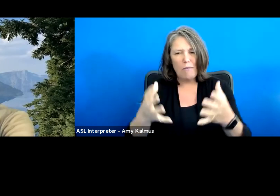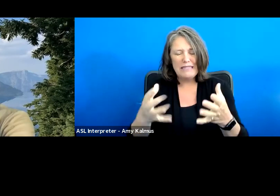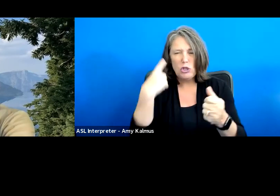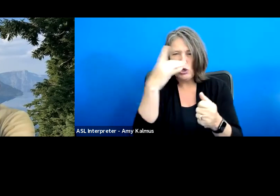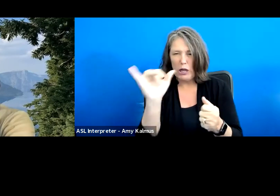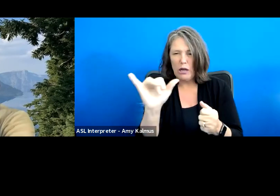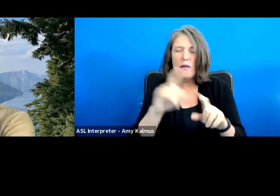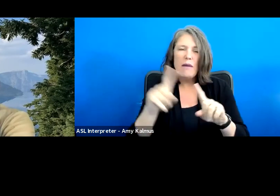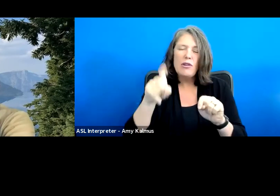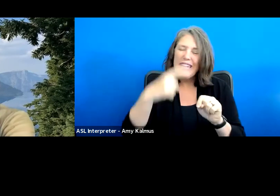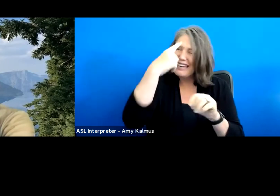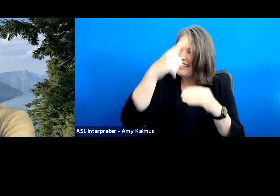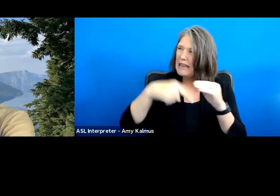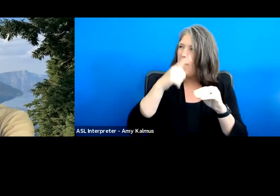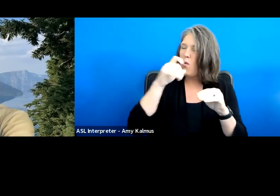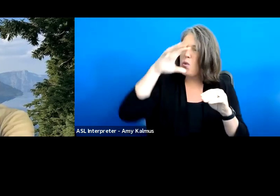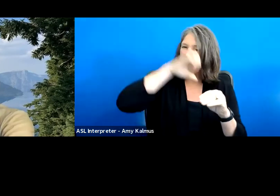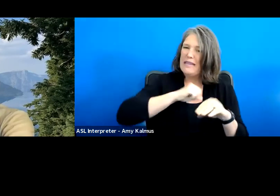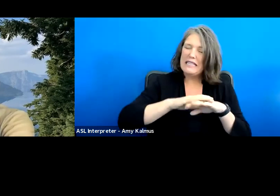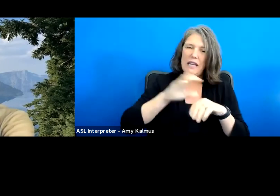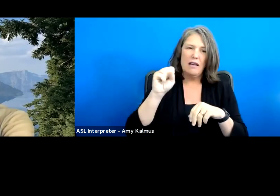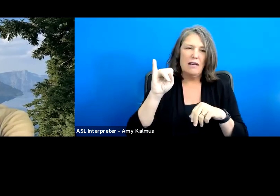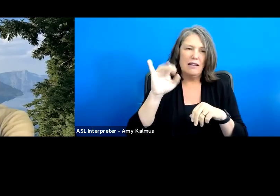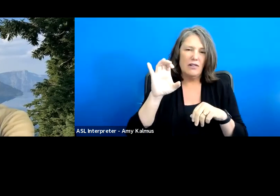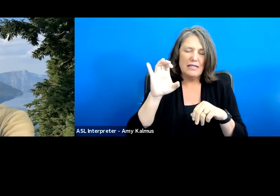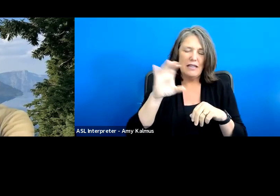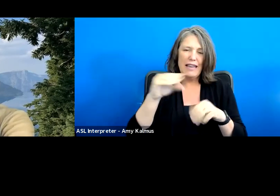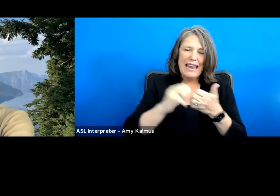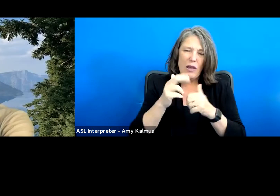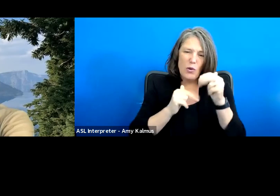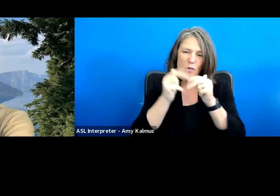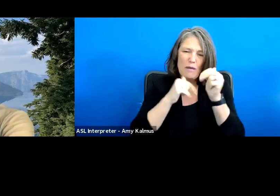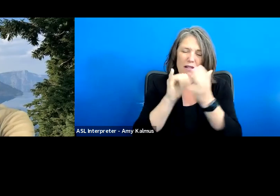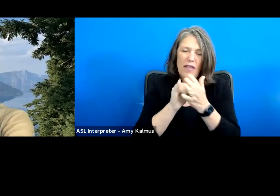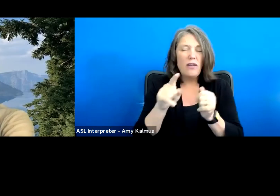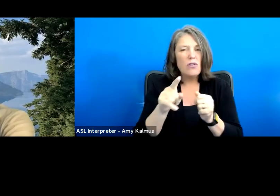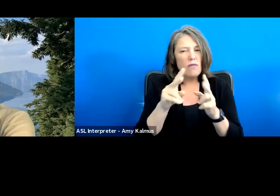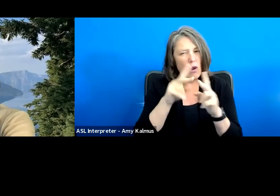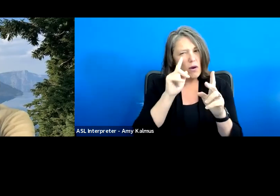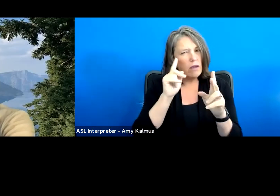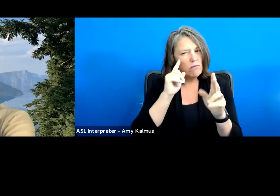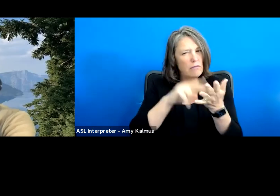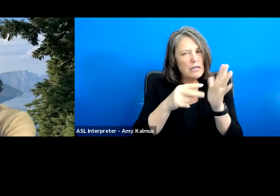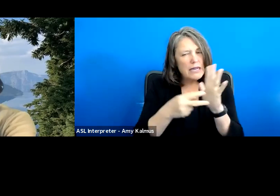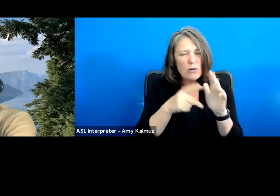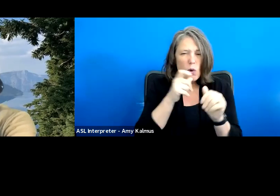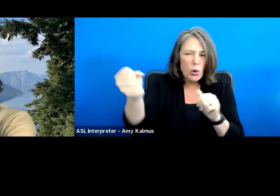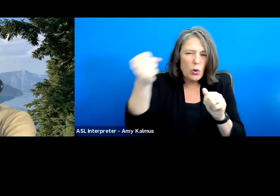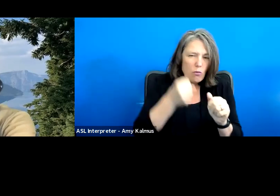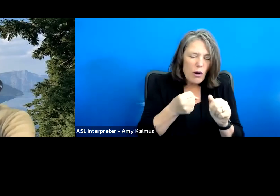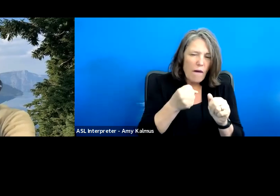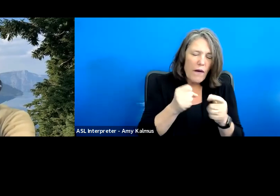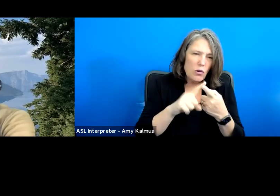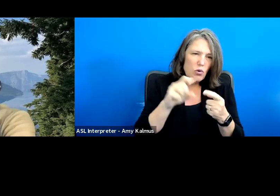about who's missing on your SILC and how do you build that. You have to be, you're very intentional in who you bring onto the SILC